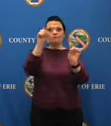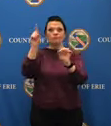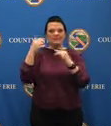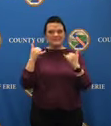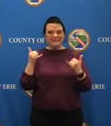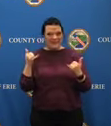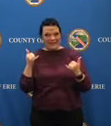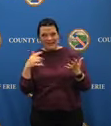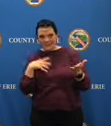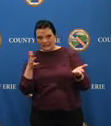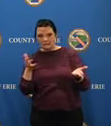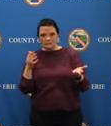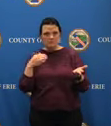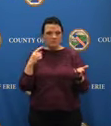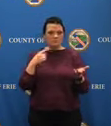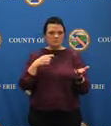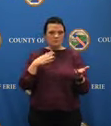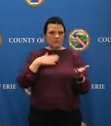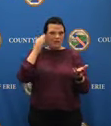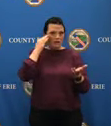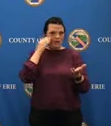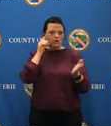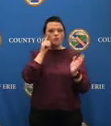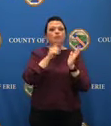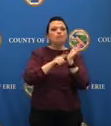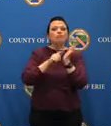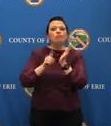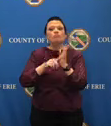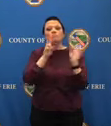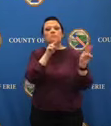knowledge, to take a look and potentially